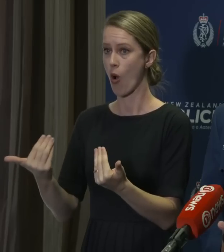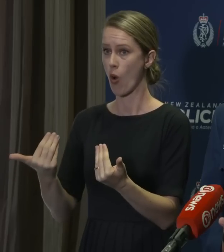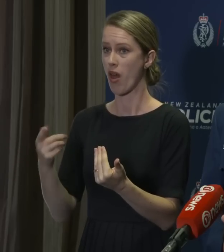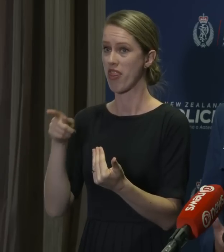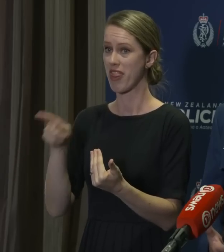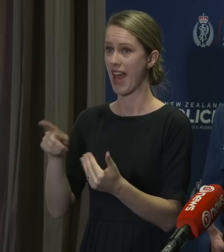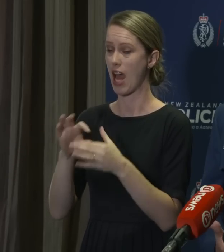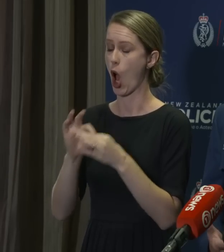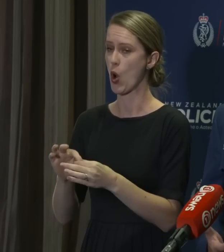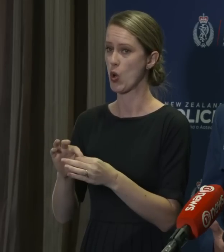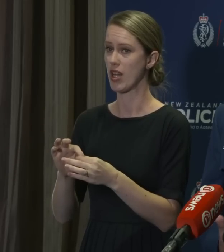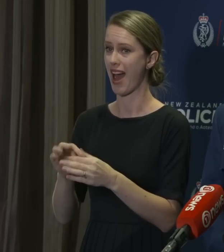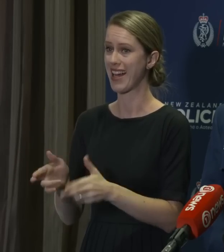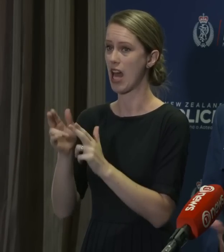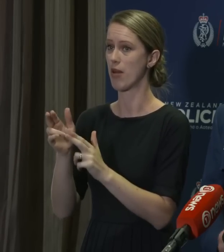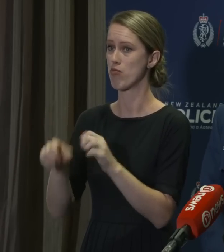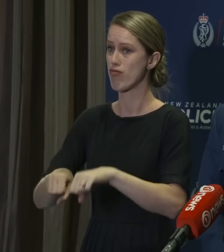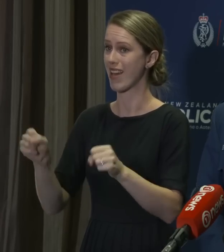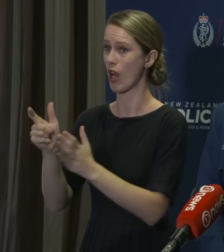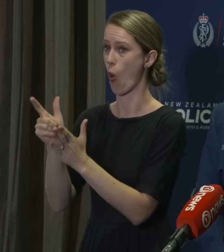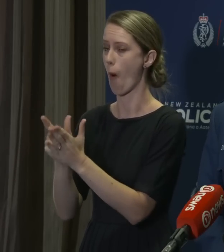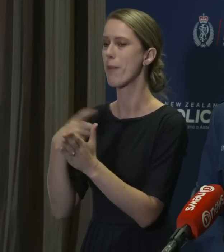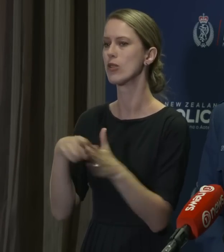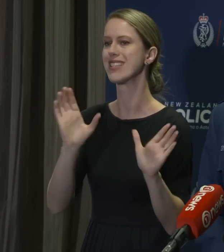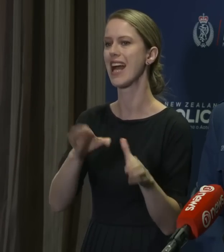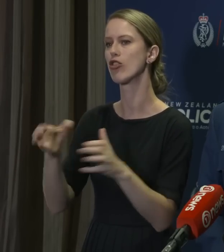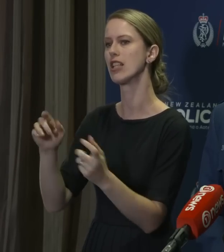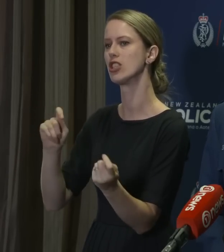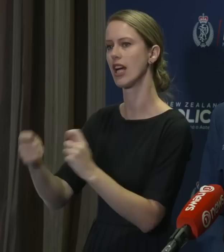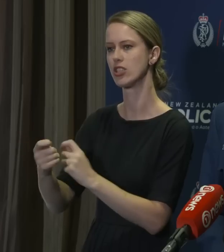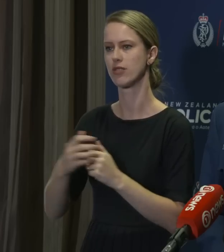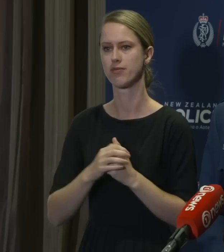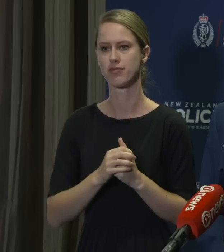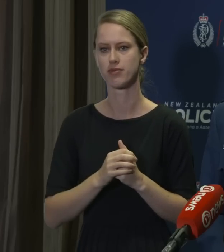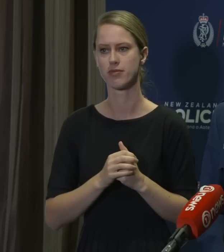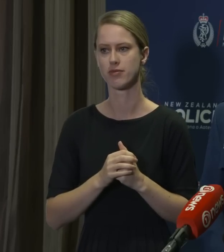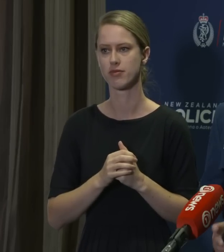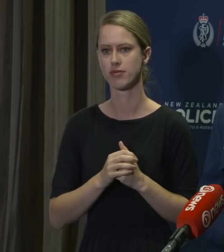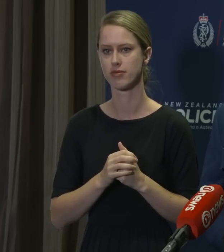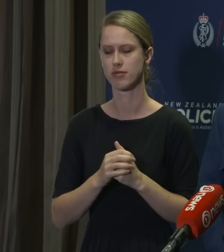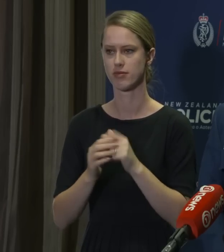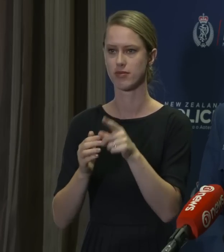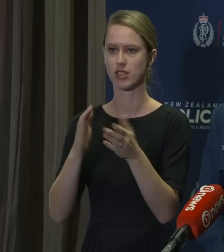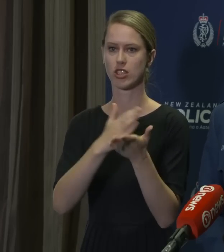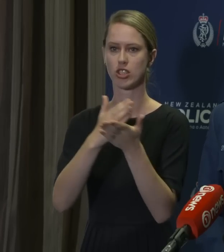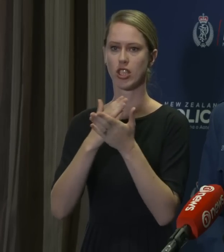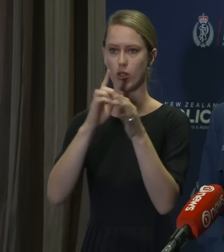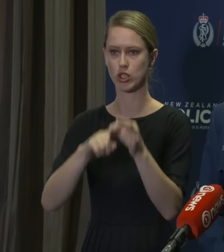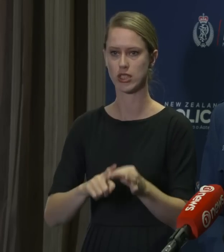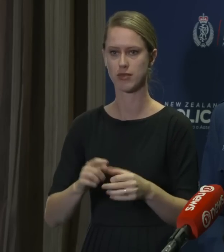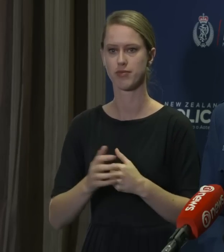themselves unlawfully in possession of firearm due to the categorisation change. Would you have liked to have seen... Can we share it around a little